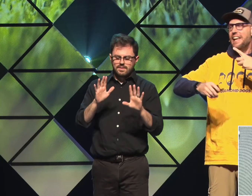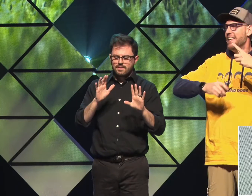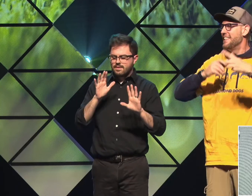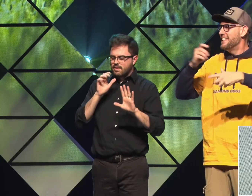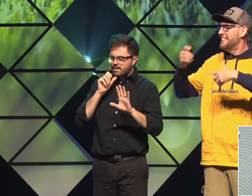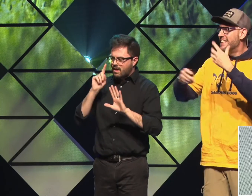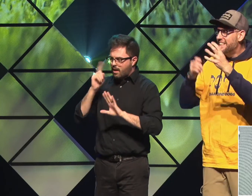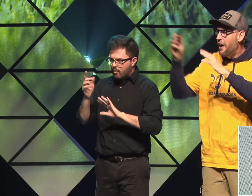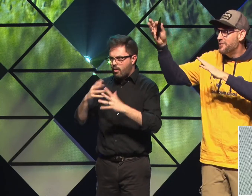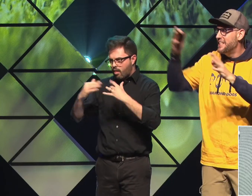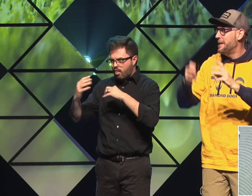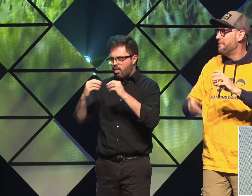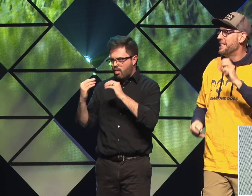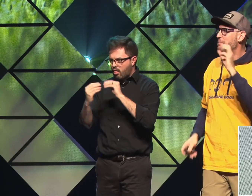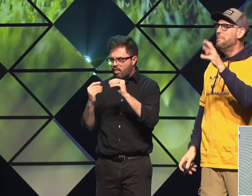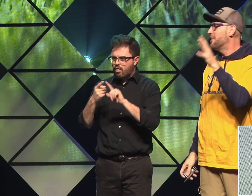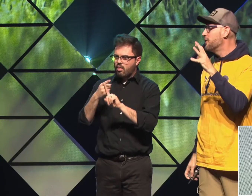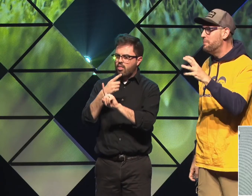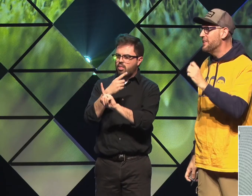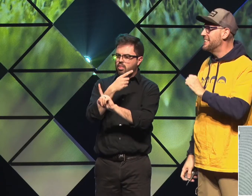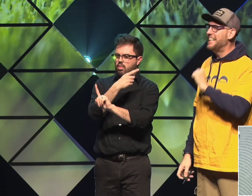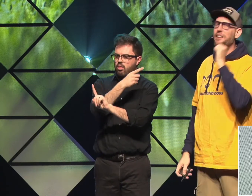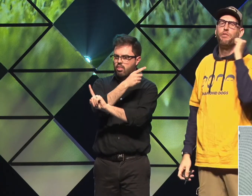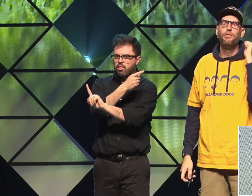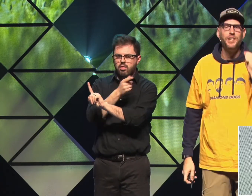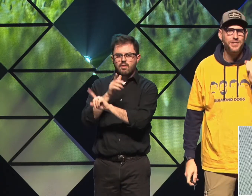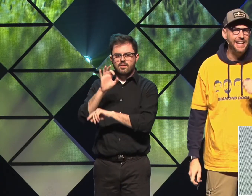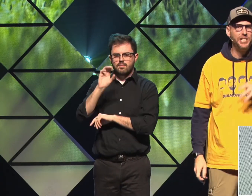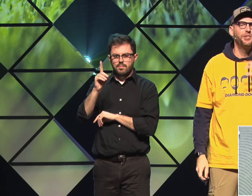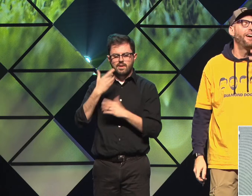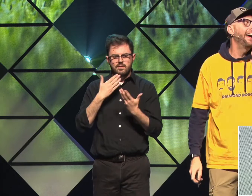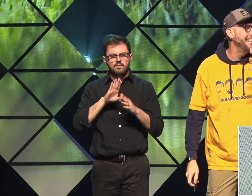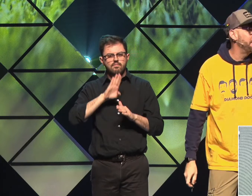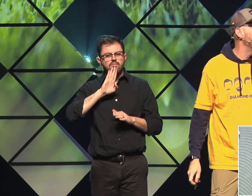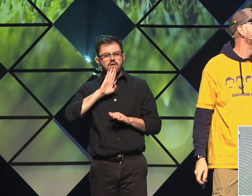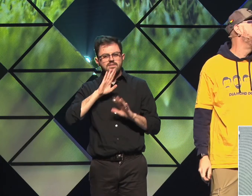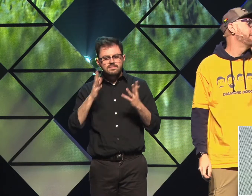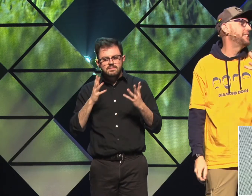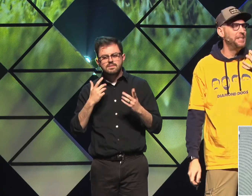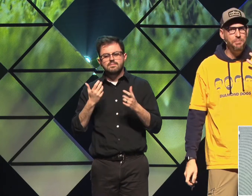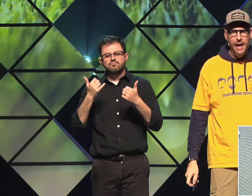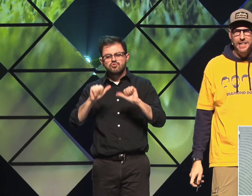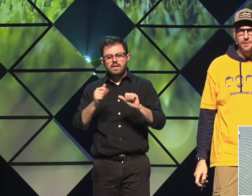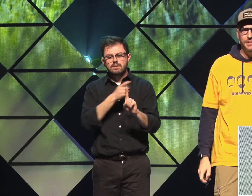like this conversation happening, and Coach Beard is just getting frustrated, trying